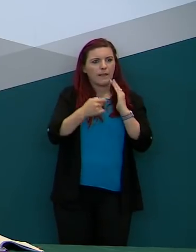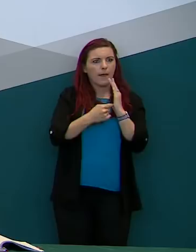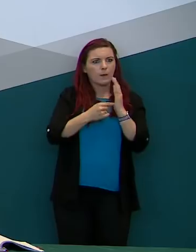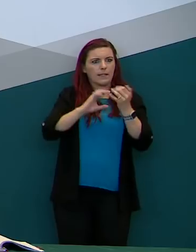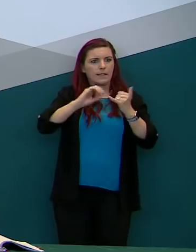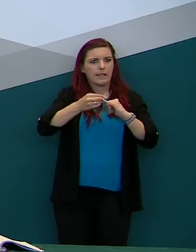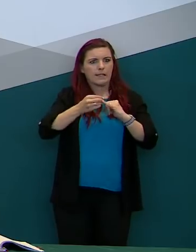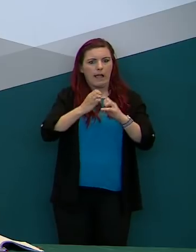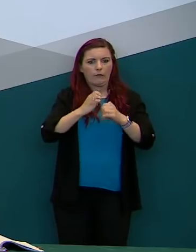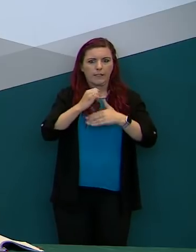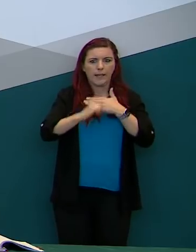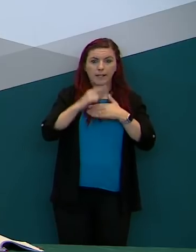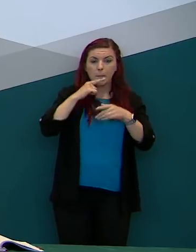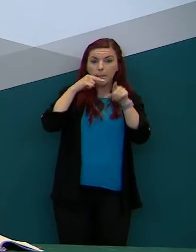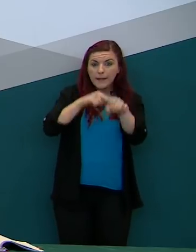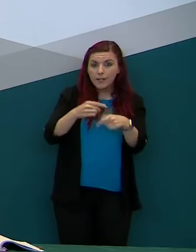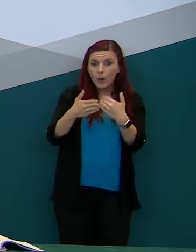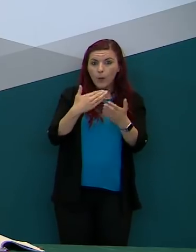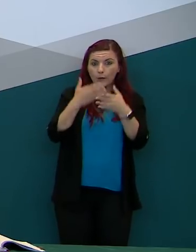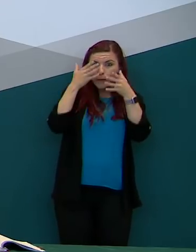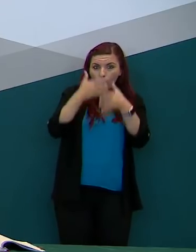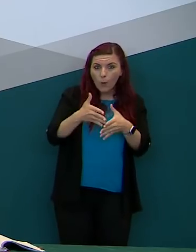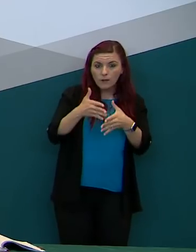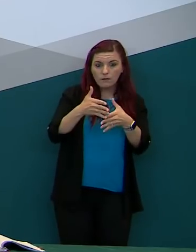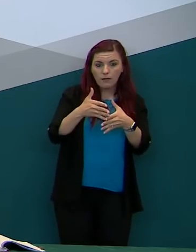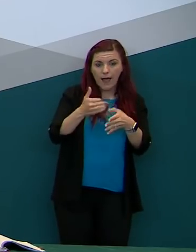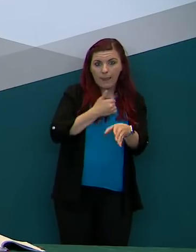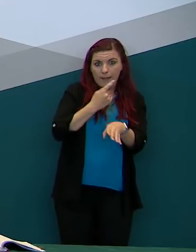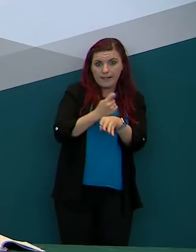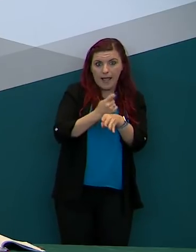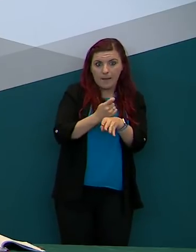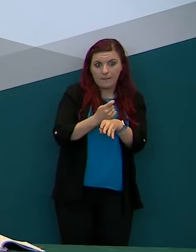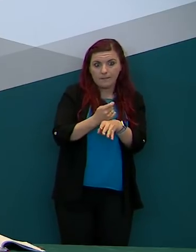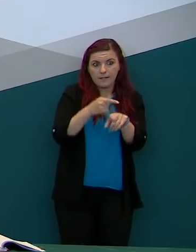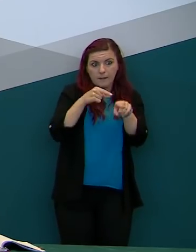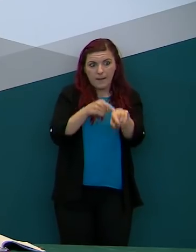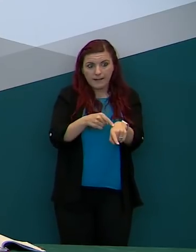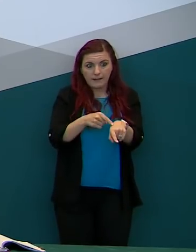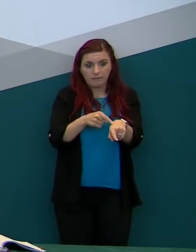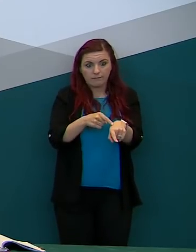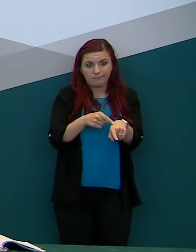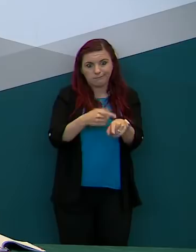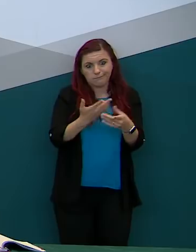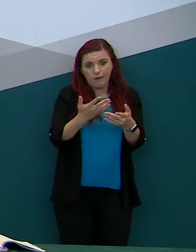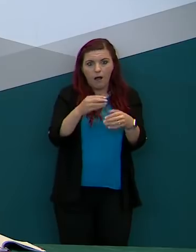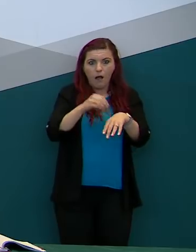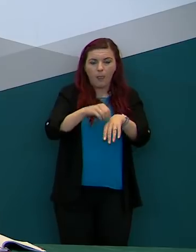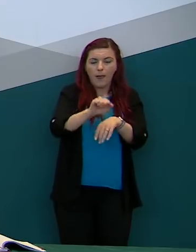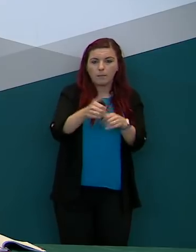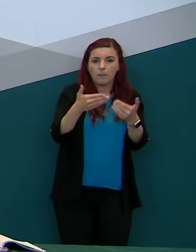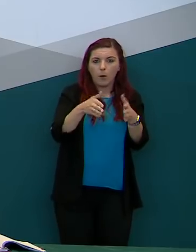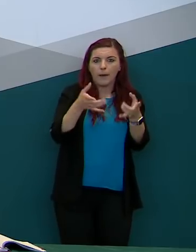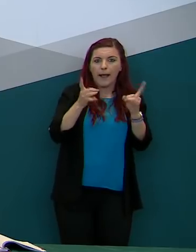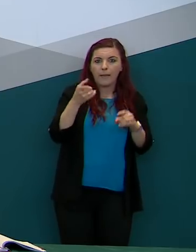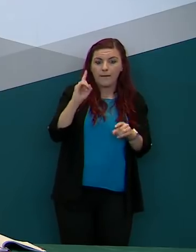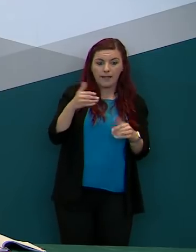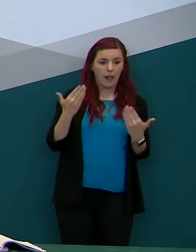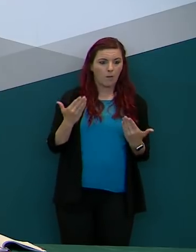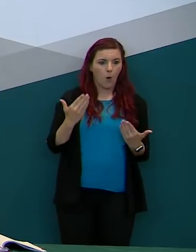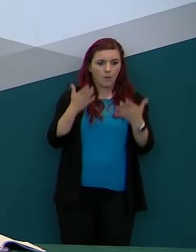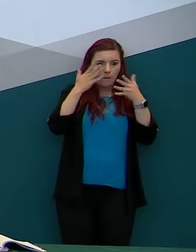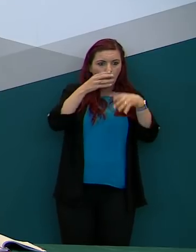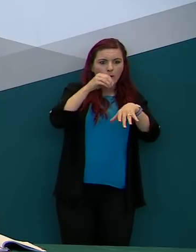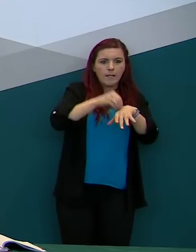It'll depend on what the focus of our testing is based on public health advice. Currently it's based on the case definition and on completing the nursing home